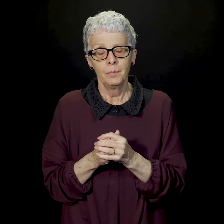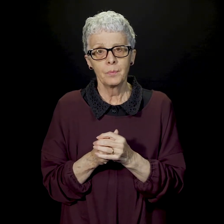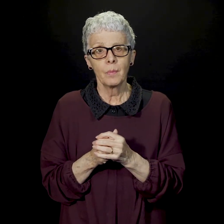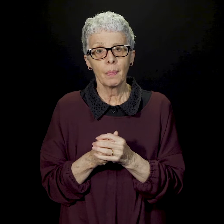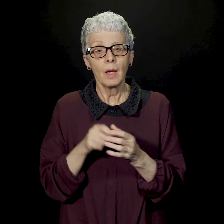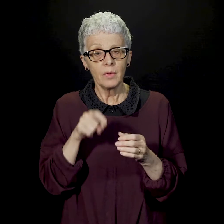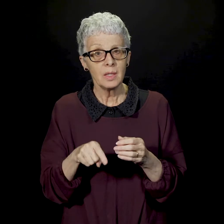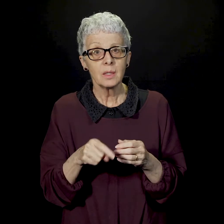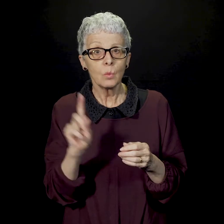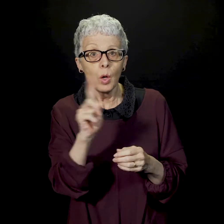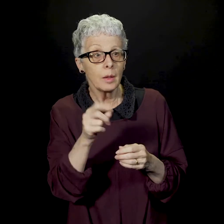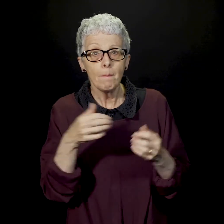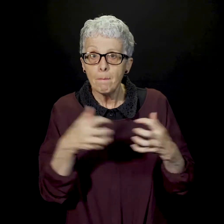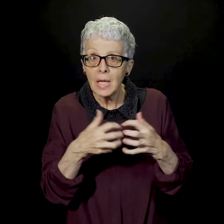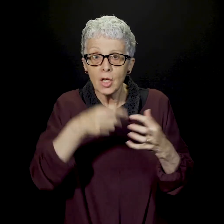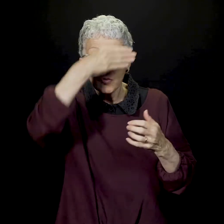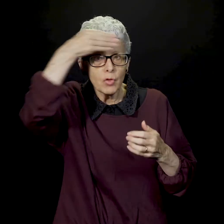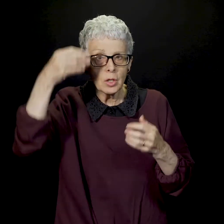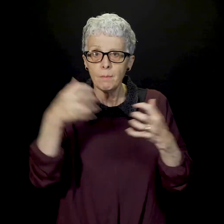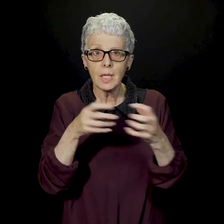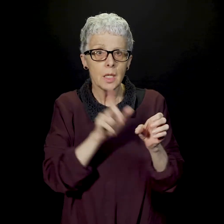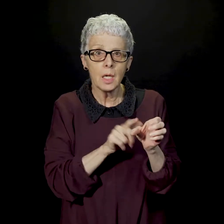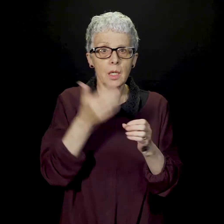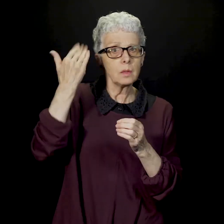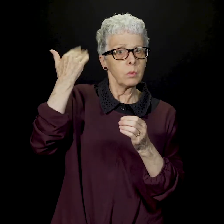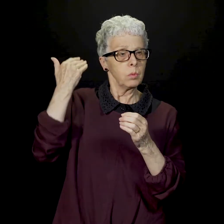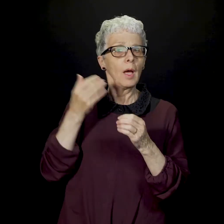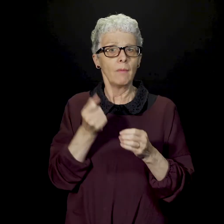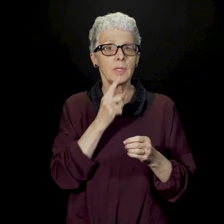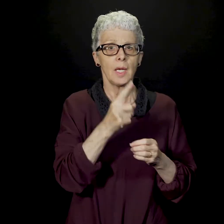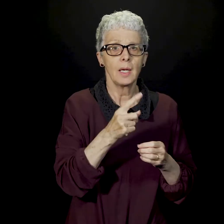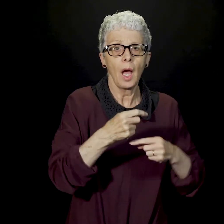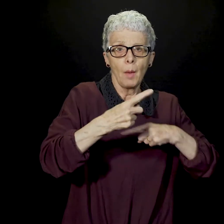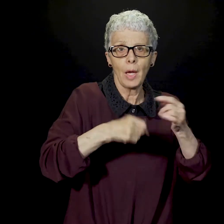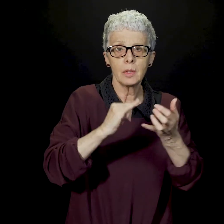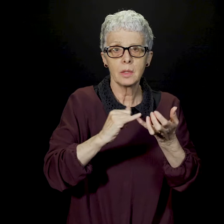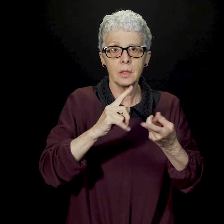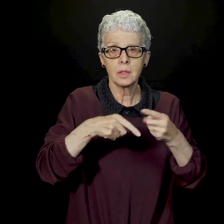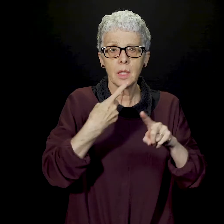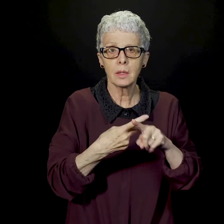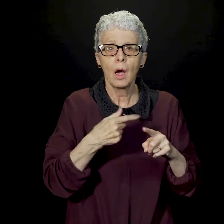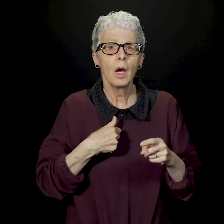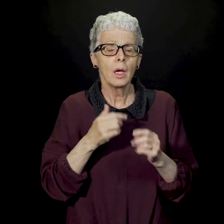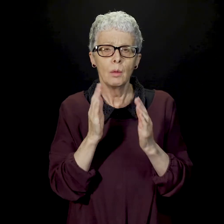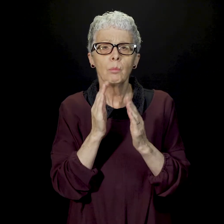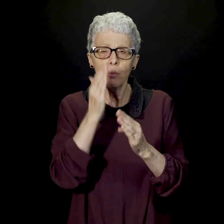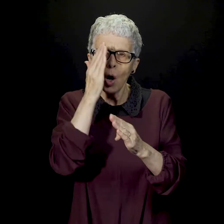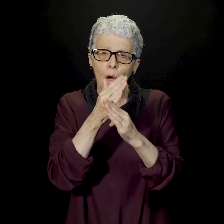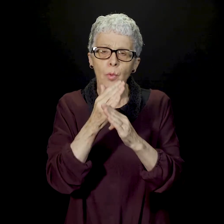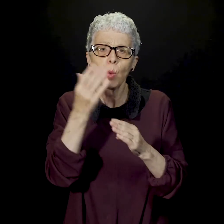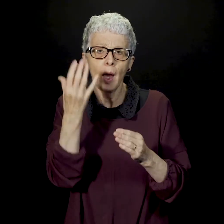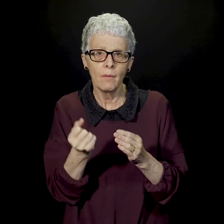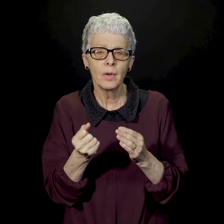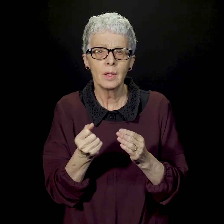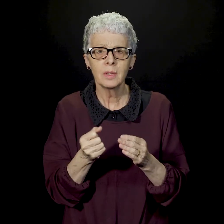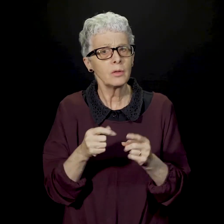And this has actually been the prevailing experience for many, many people. But I would hope that we can have a bit of a, you know, maybe we can set